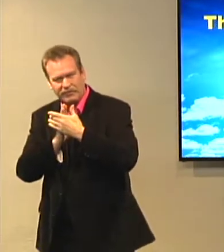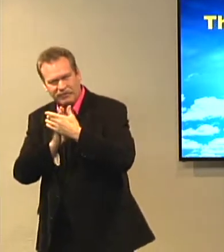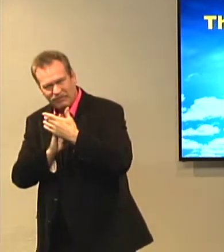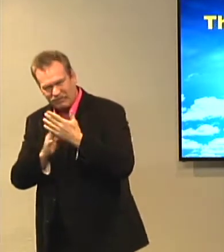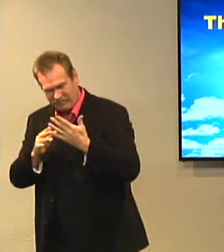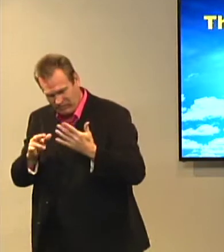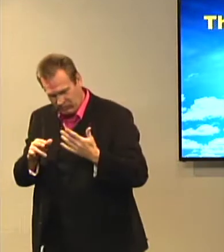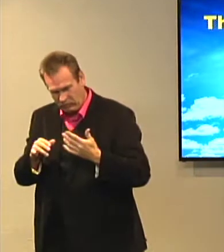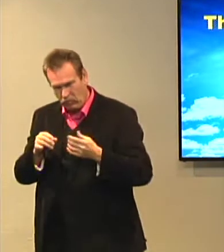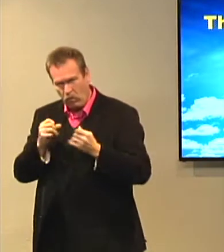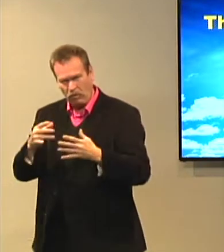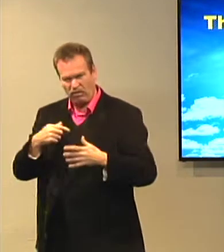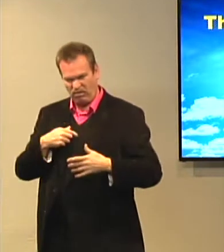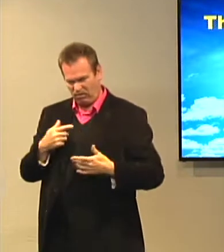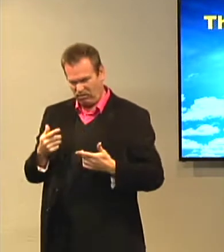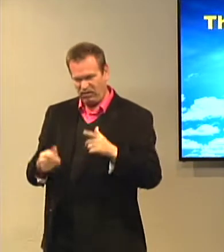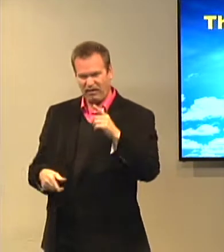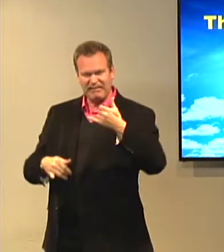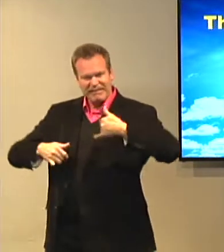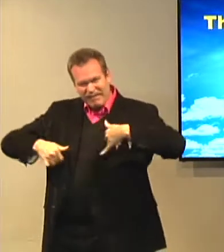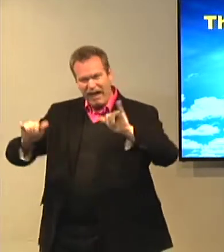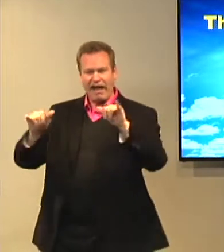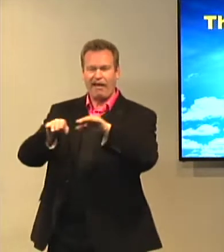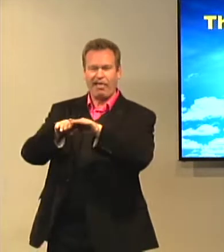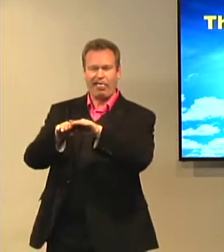And each and every day I'm learning to be more and more humble.